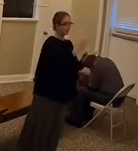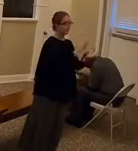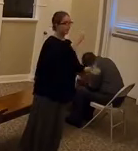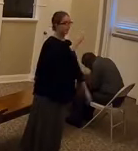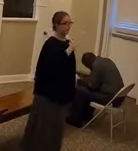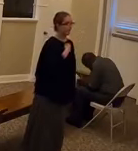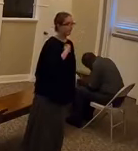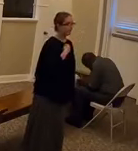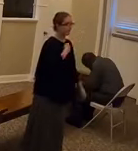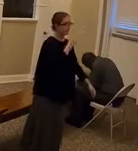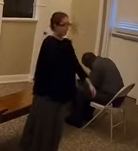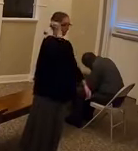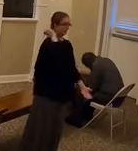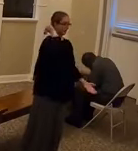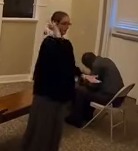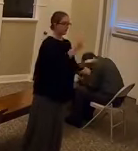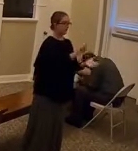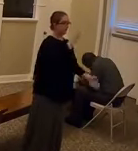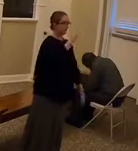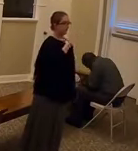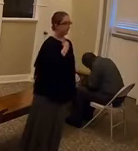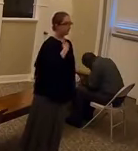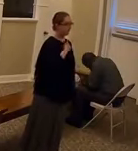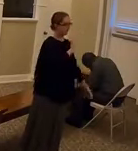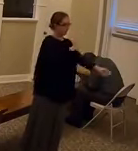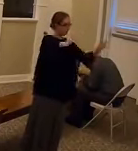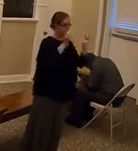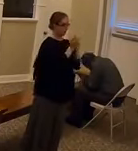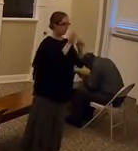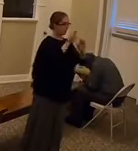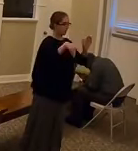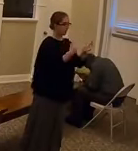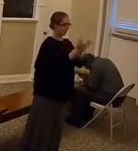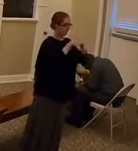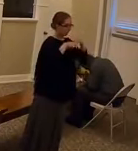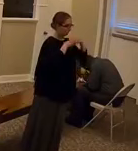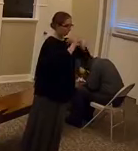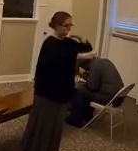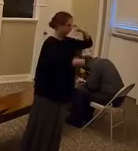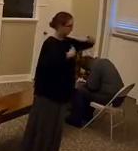adopted me. And because he adopted me, he changed my whole